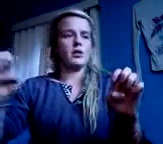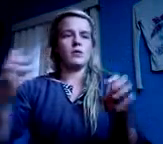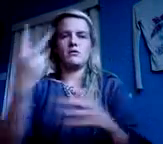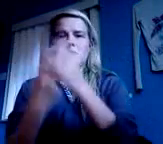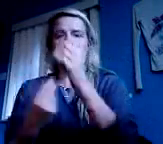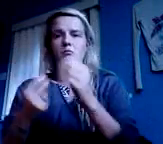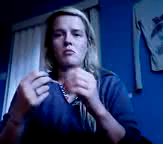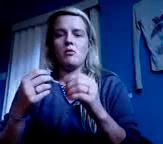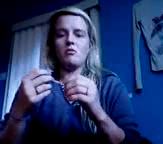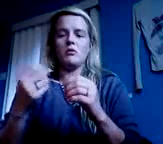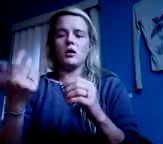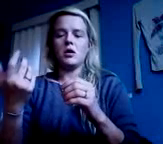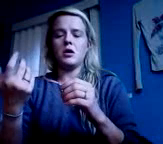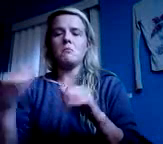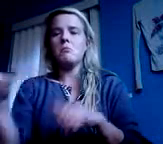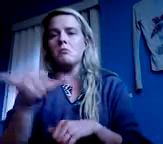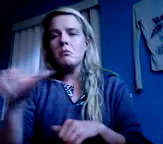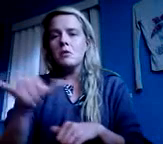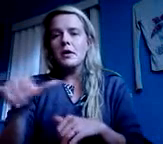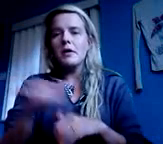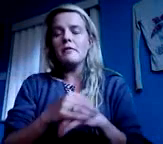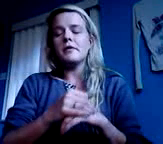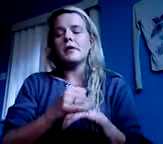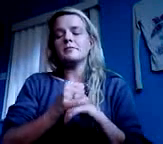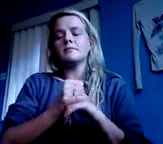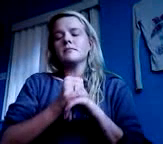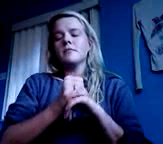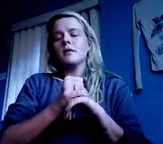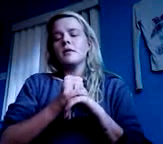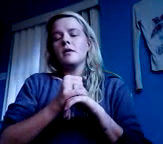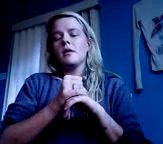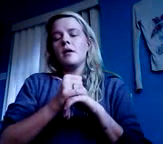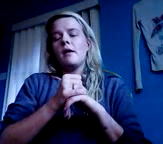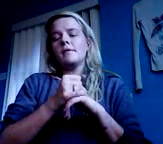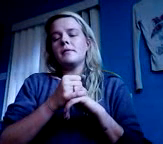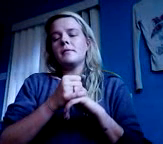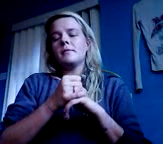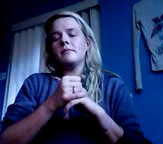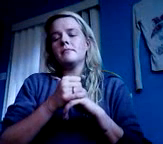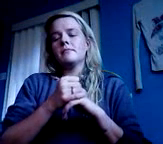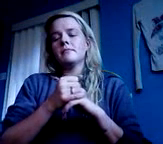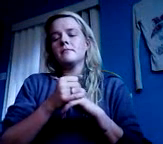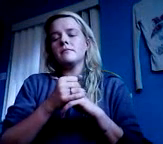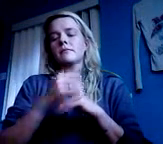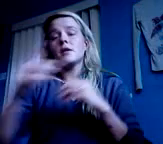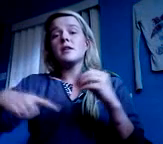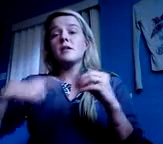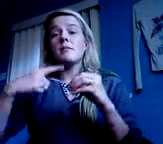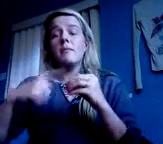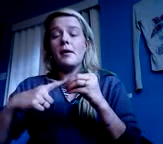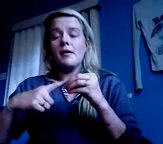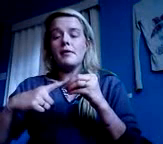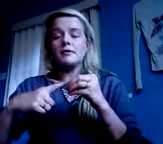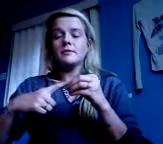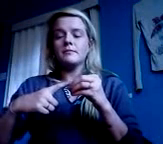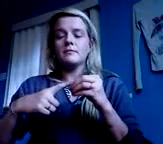for both sides of the equation. And the way that we do this is by assigning coefficients. Note also that the total charge has to be the